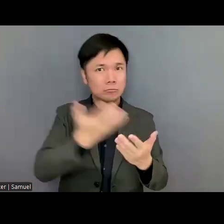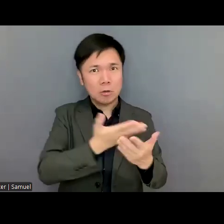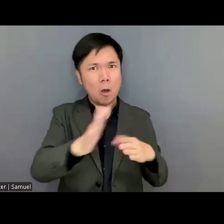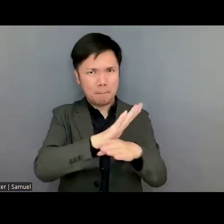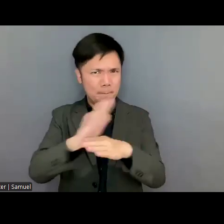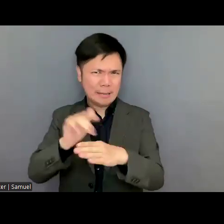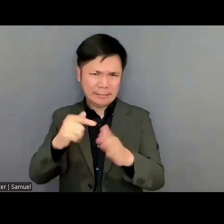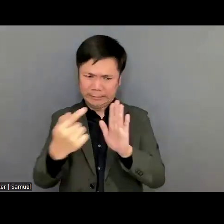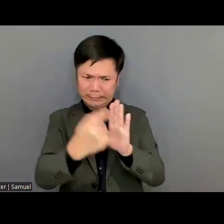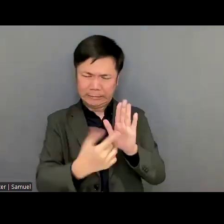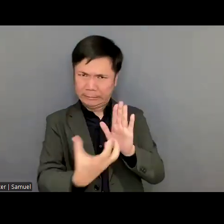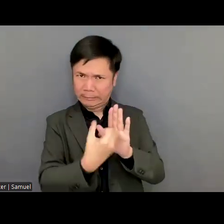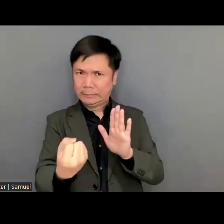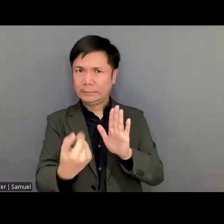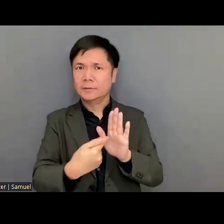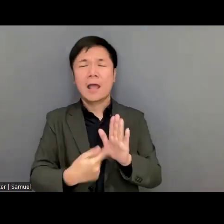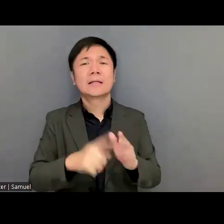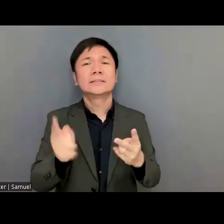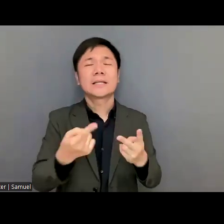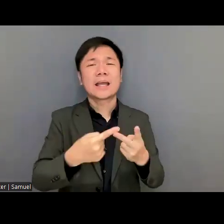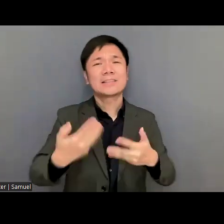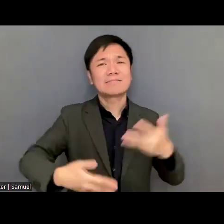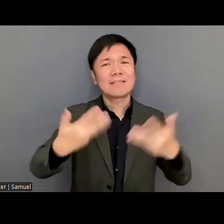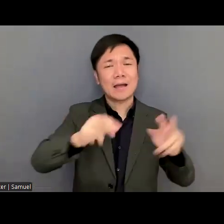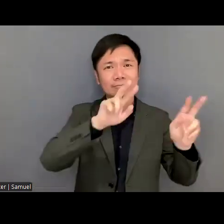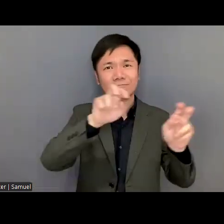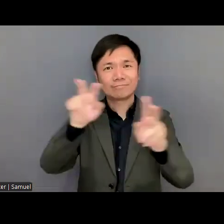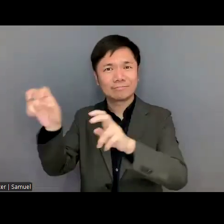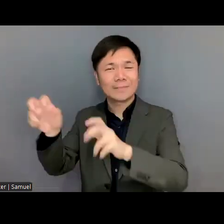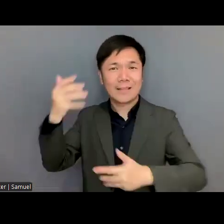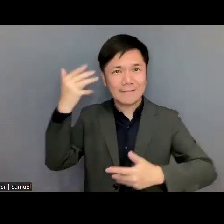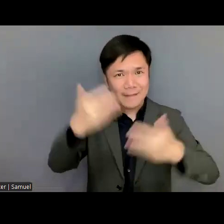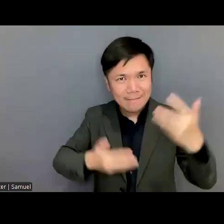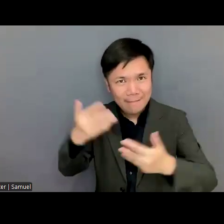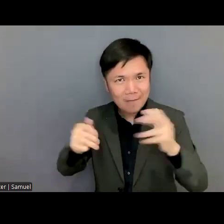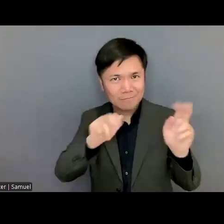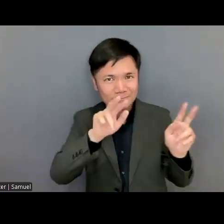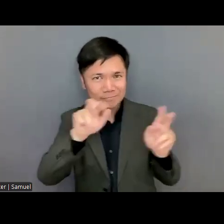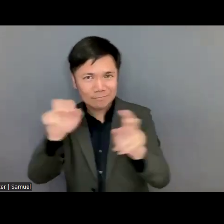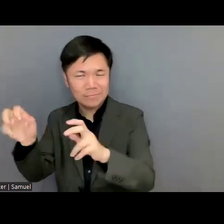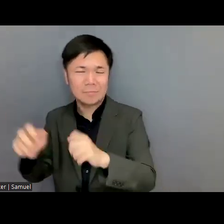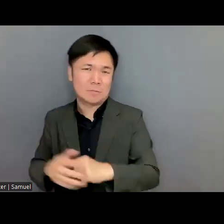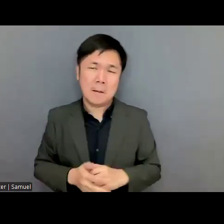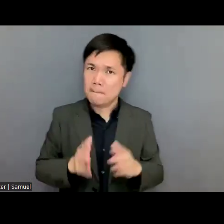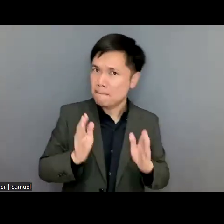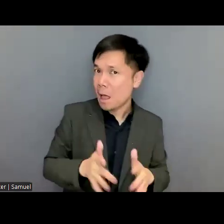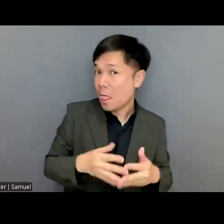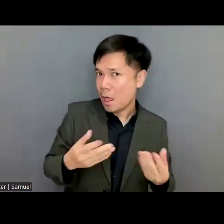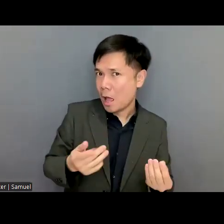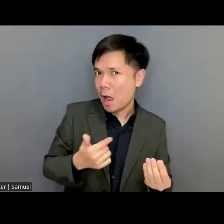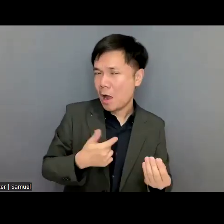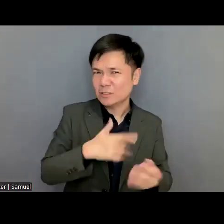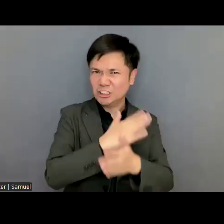is about the disaggregated data. So when we talk about disaggregated data, the data should be from the disability,